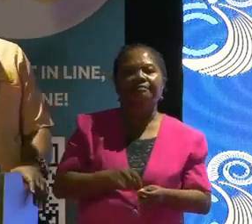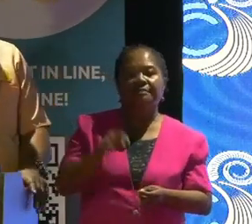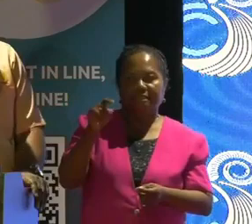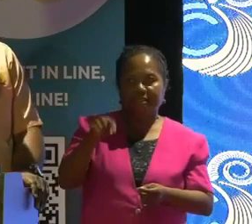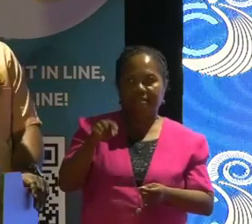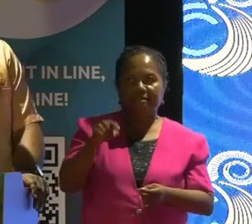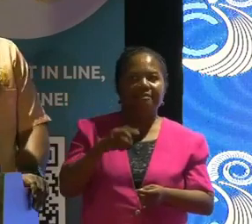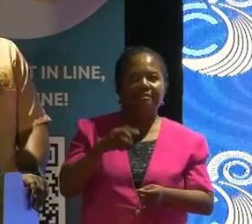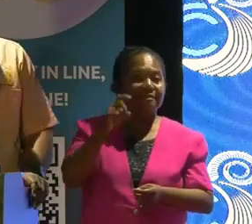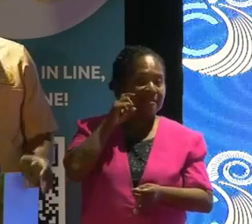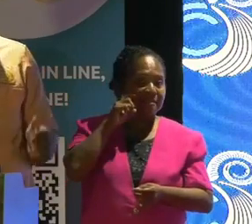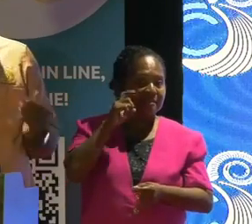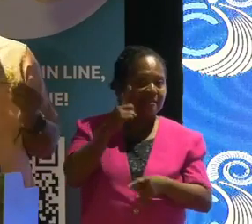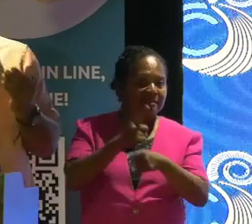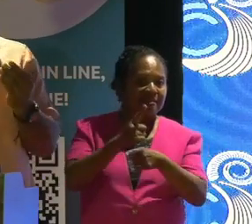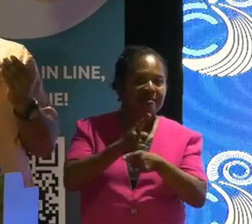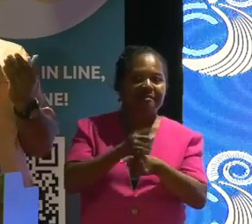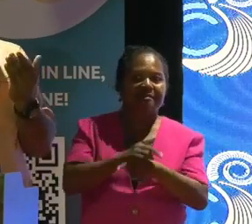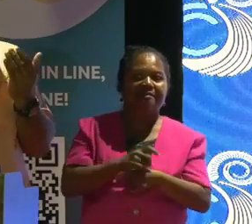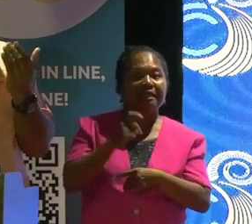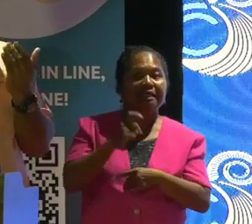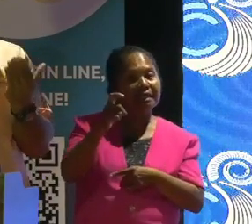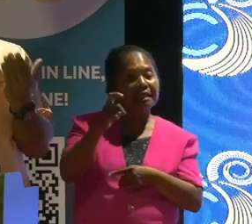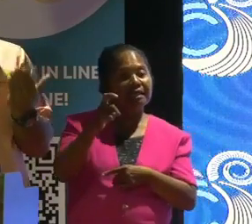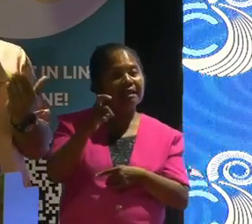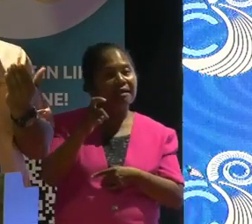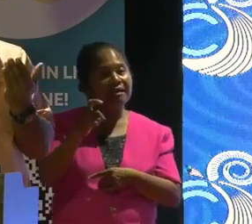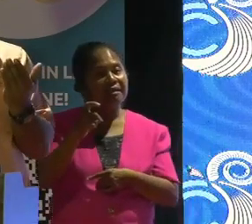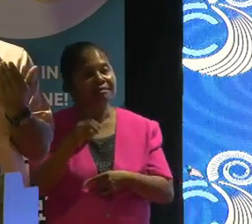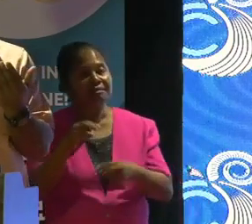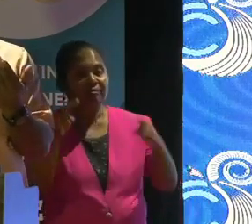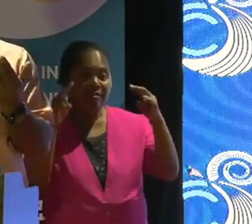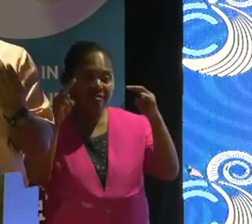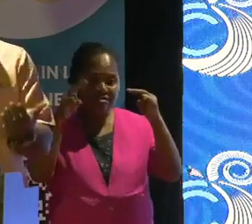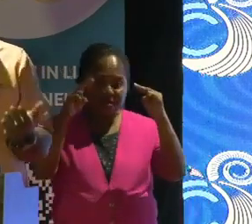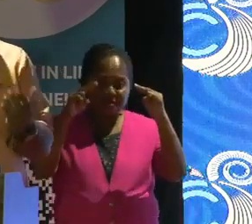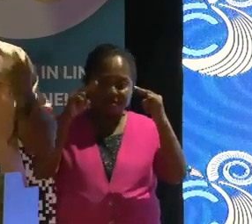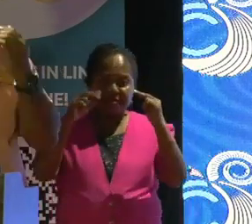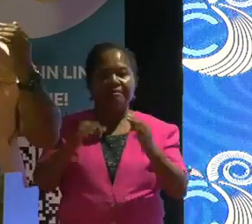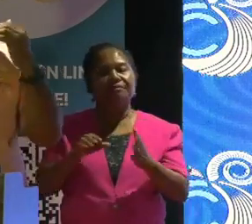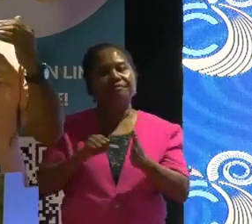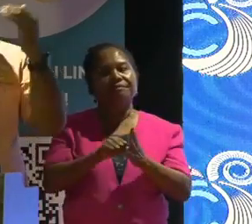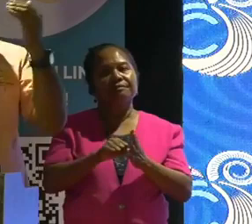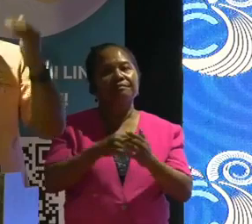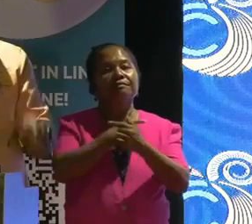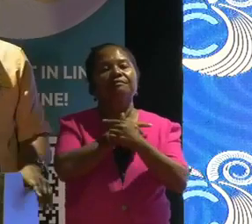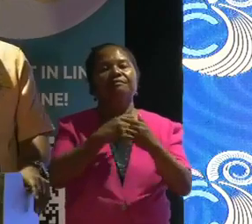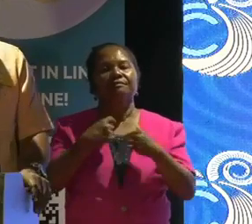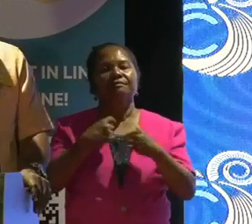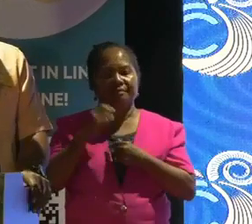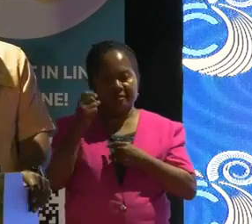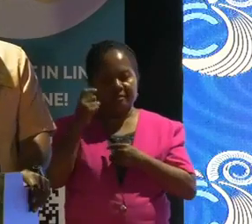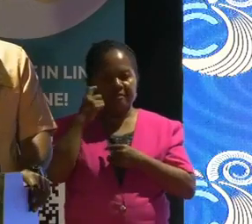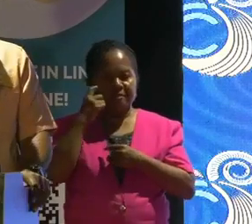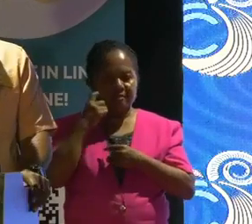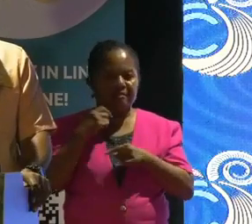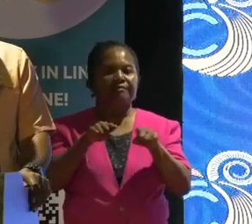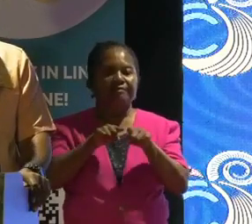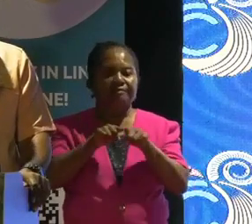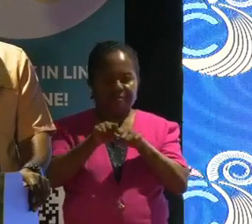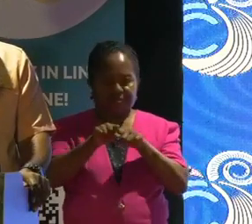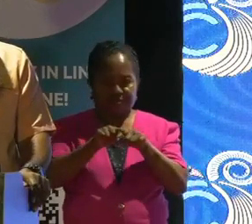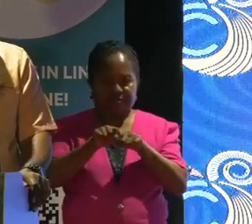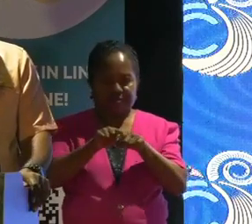is the joke. If the subject is very, very complex, we still try to learn as much